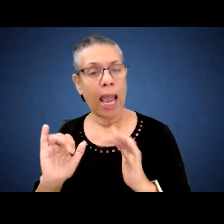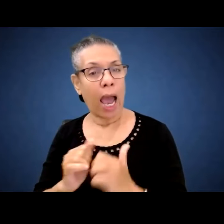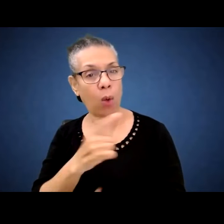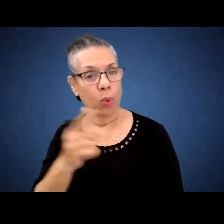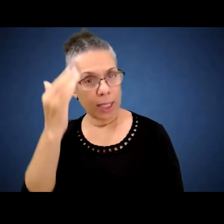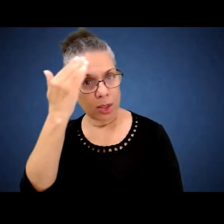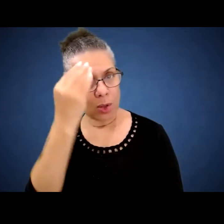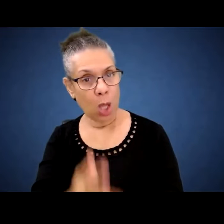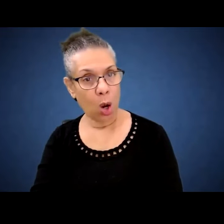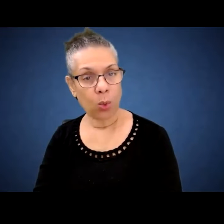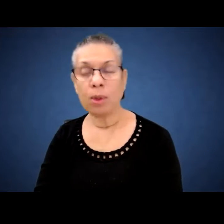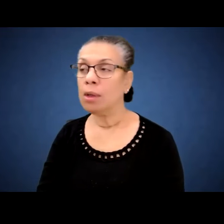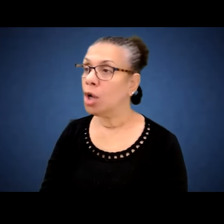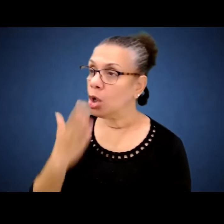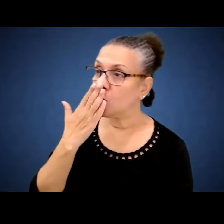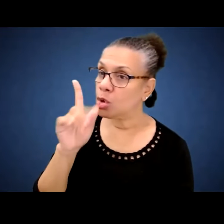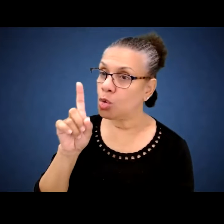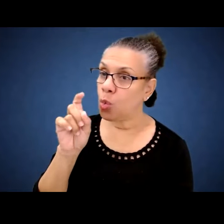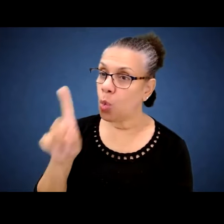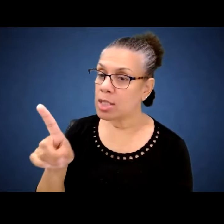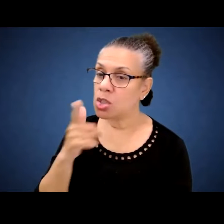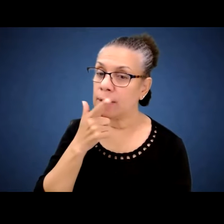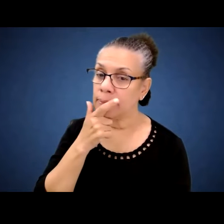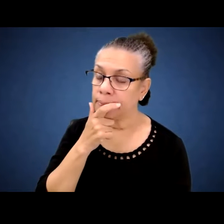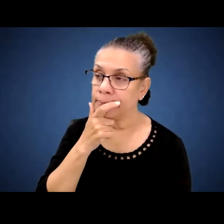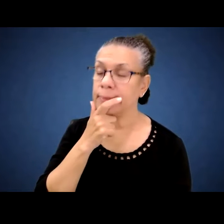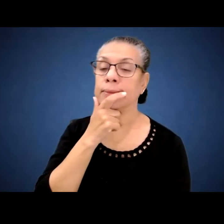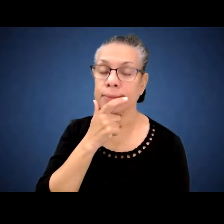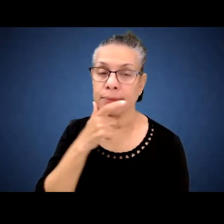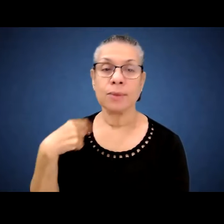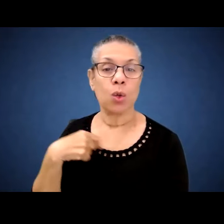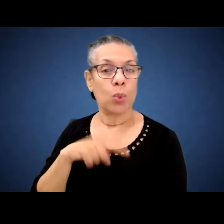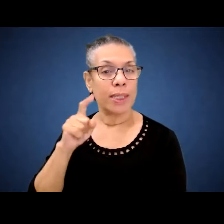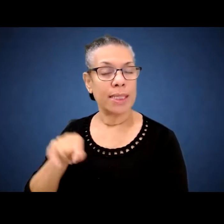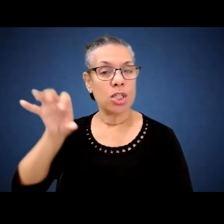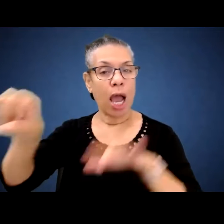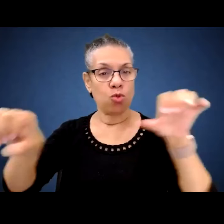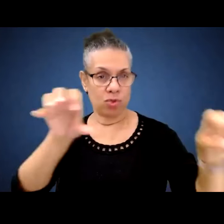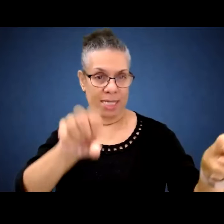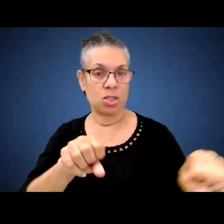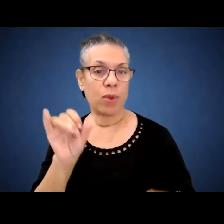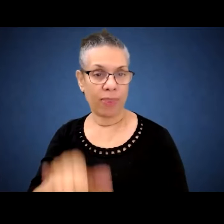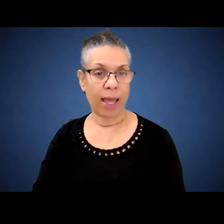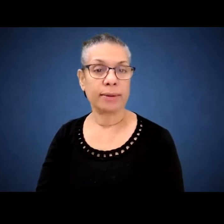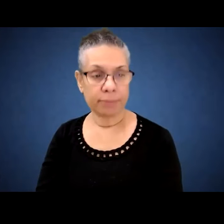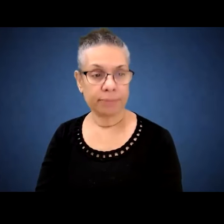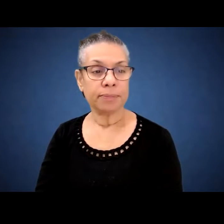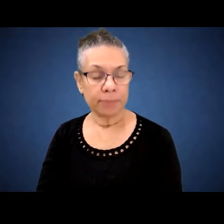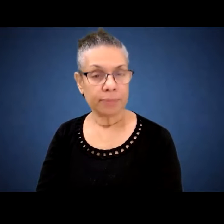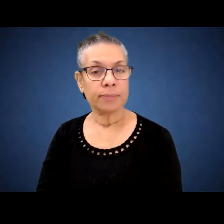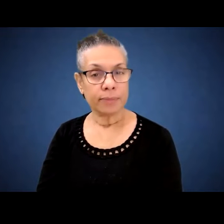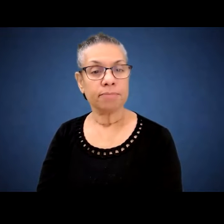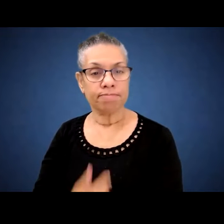That's a good question. It sounds like as if we need to do more outreach around that possibility, and I